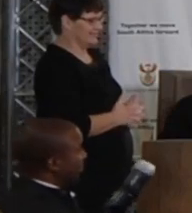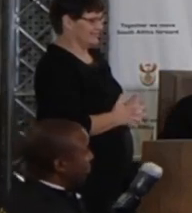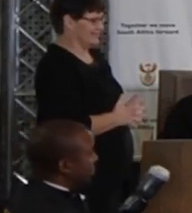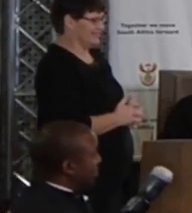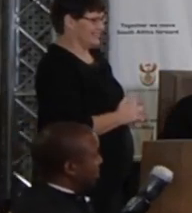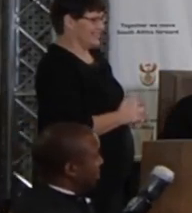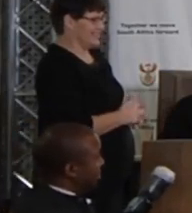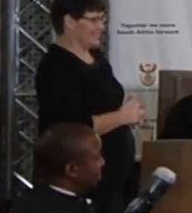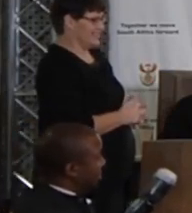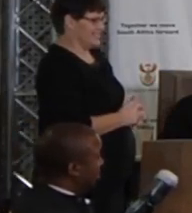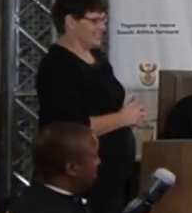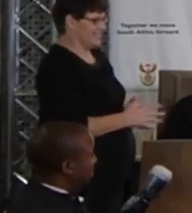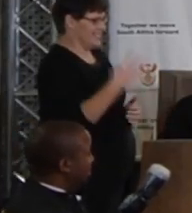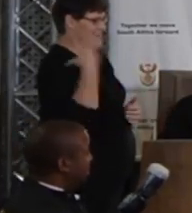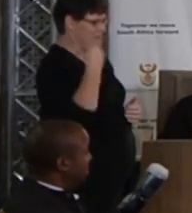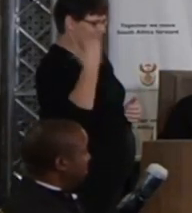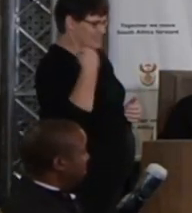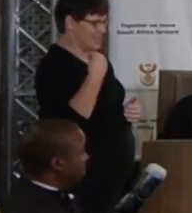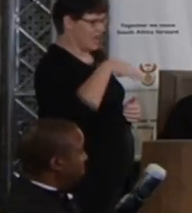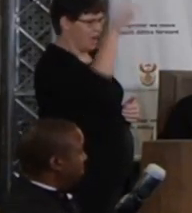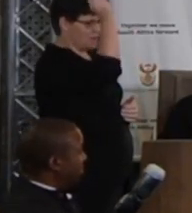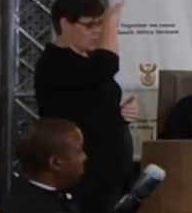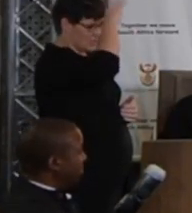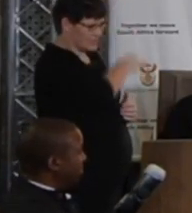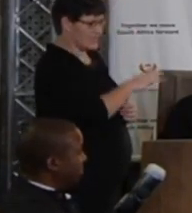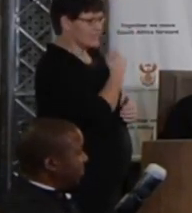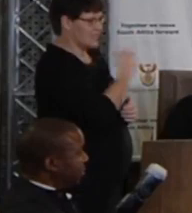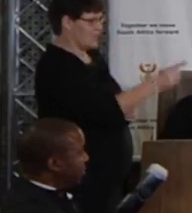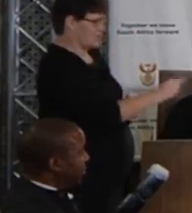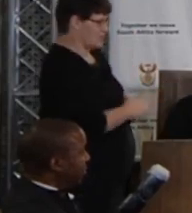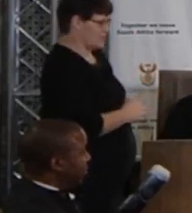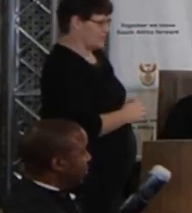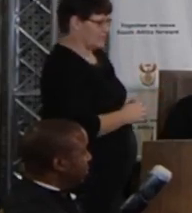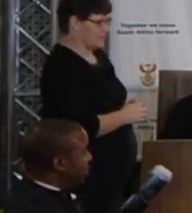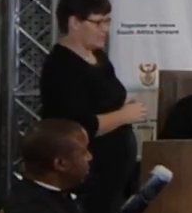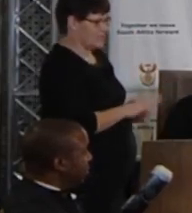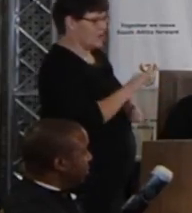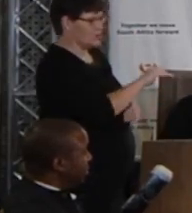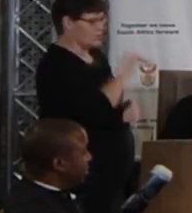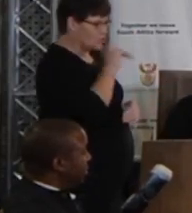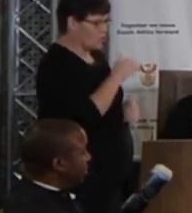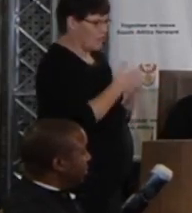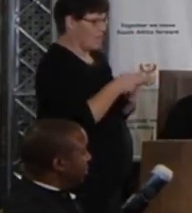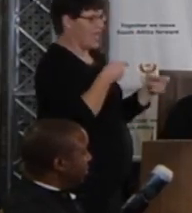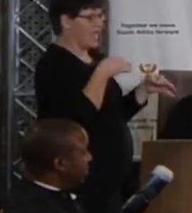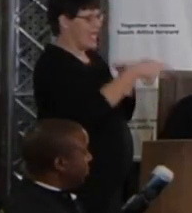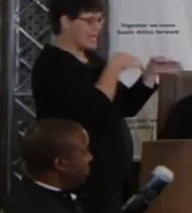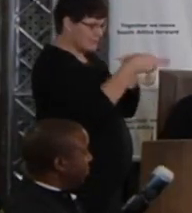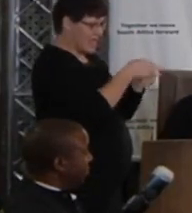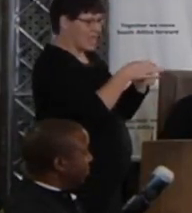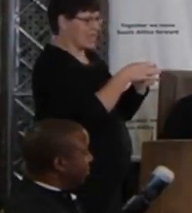Minister wamaphoyisa uthi mase ngikhuluma isiZulu angikhulumanga ngeyibaza shop